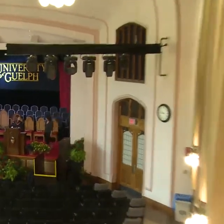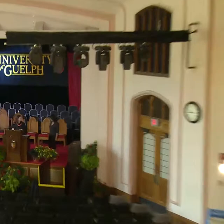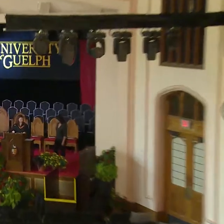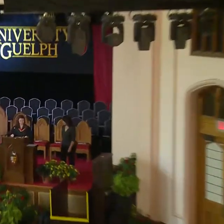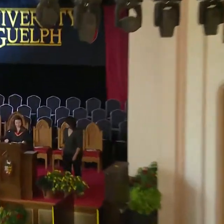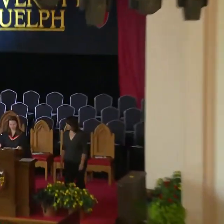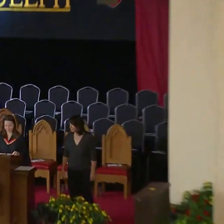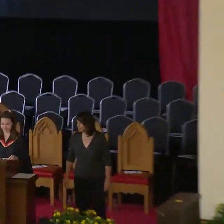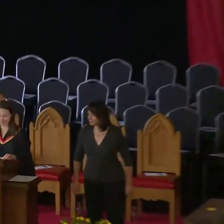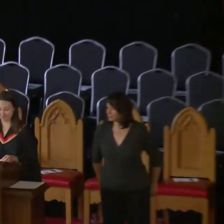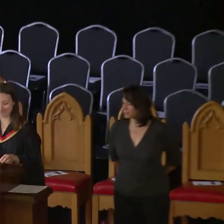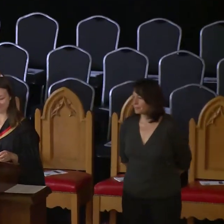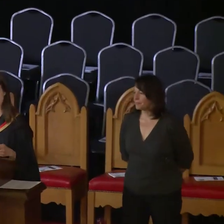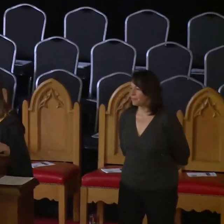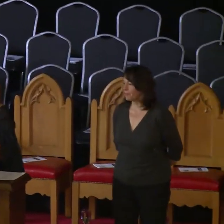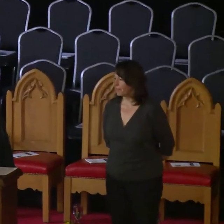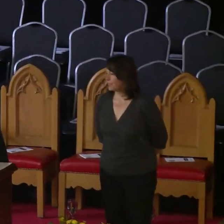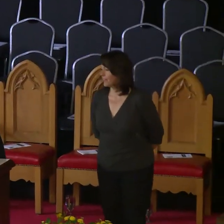Morning.